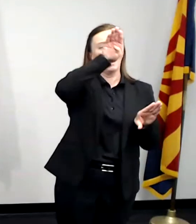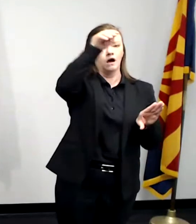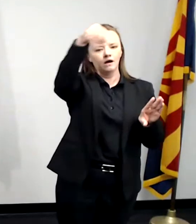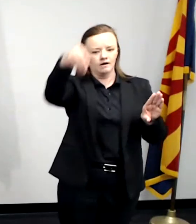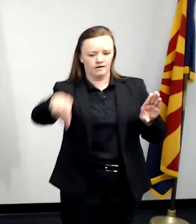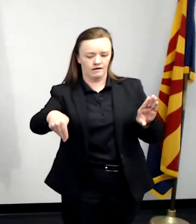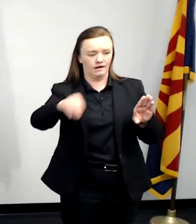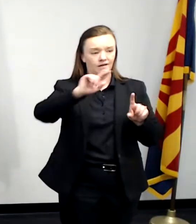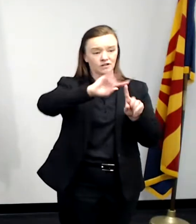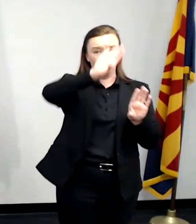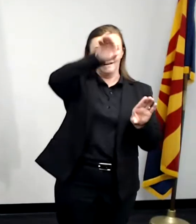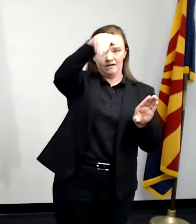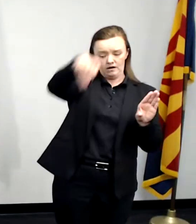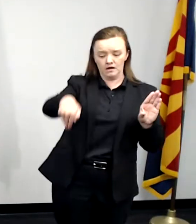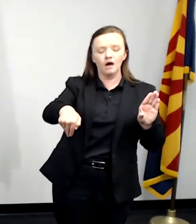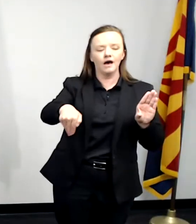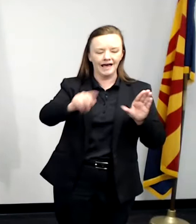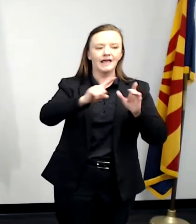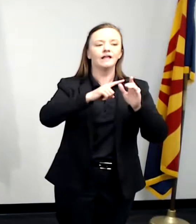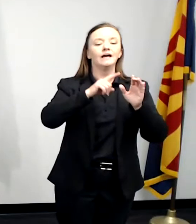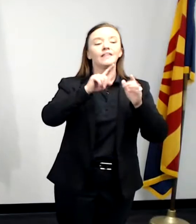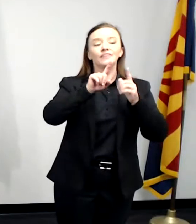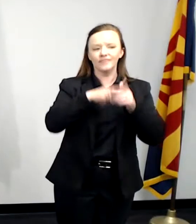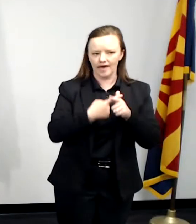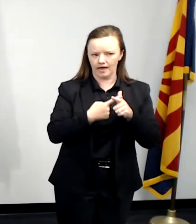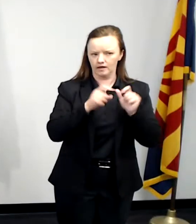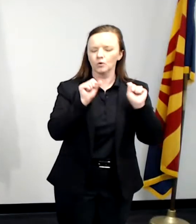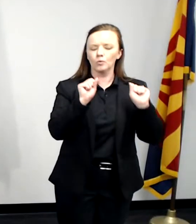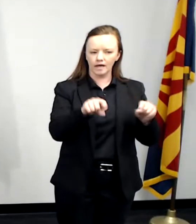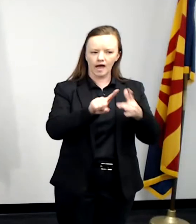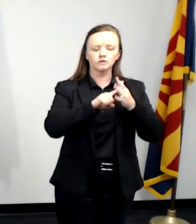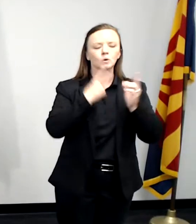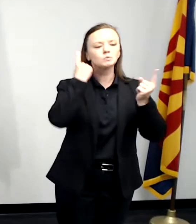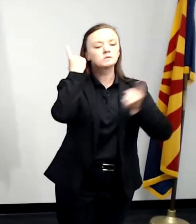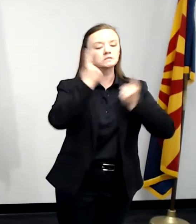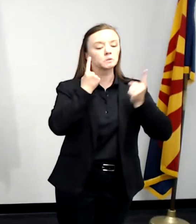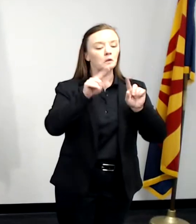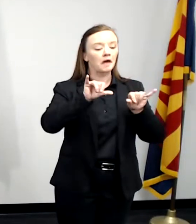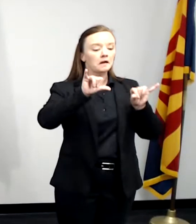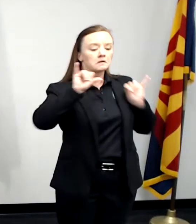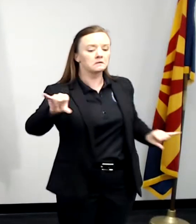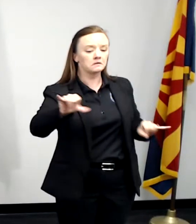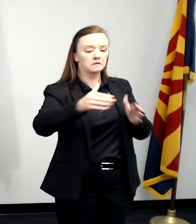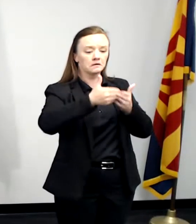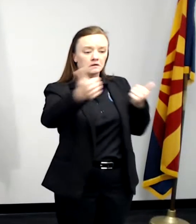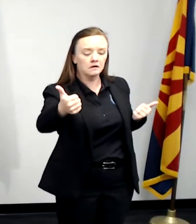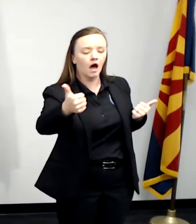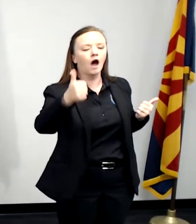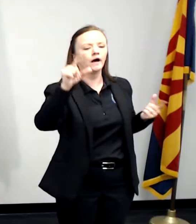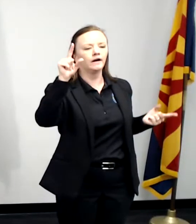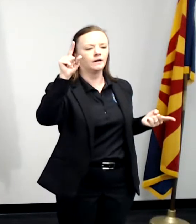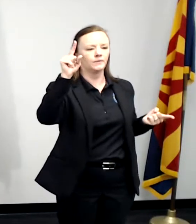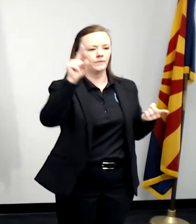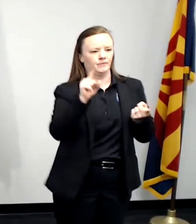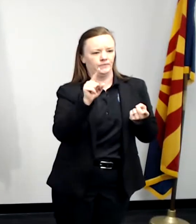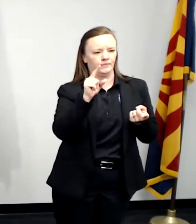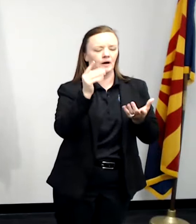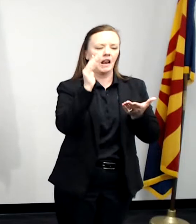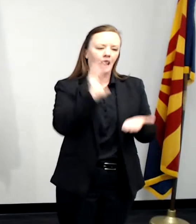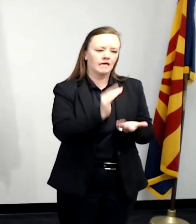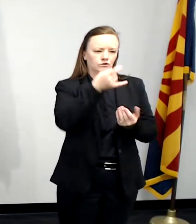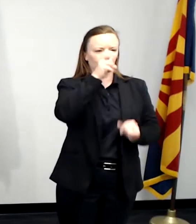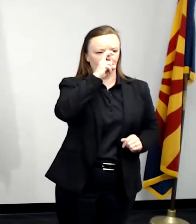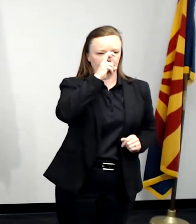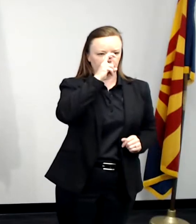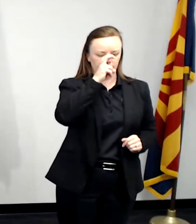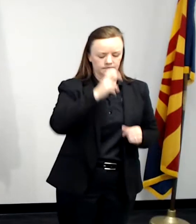of the slope, we can start to think about relaxing these measures gradually so we continue to move in the right direction and get back